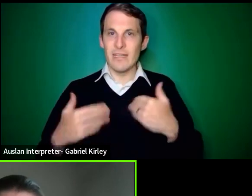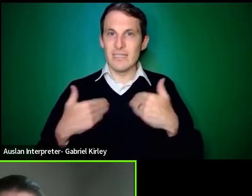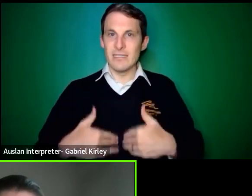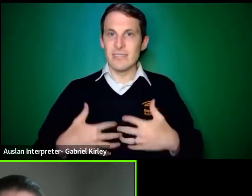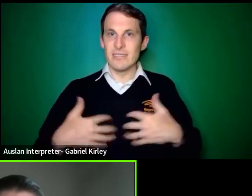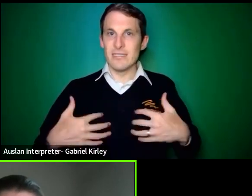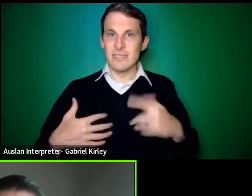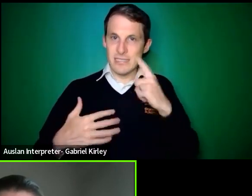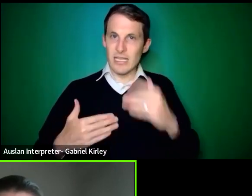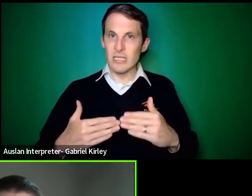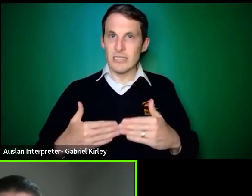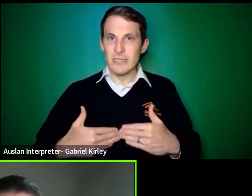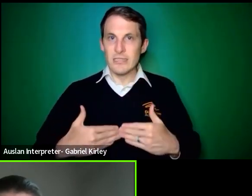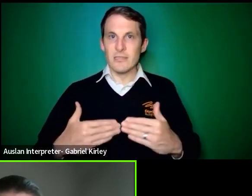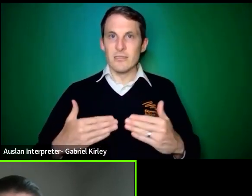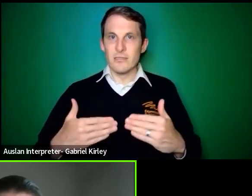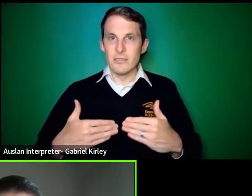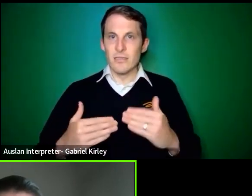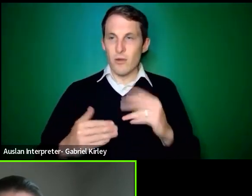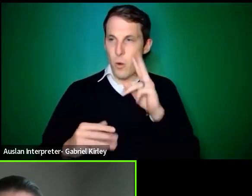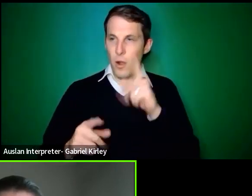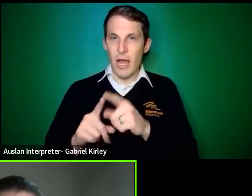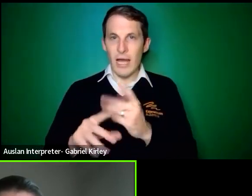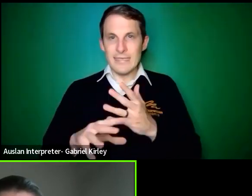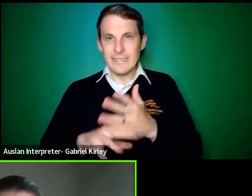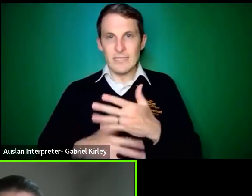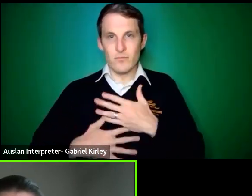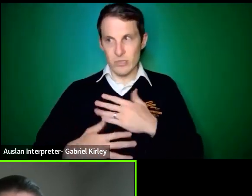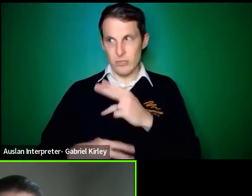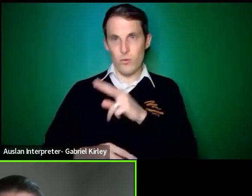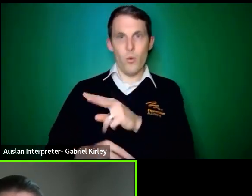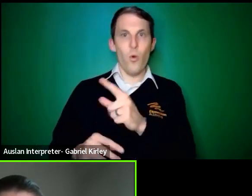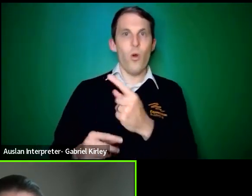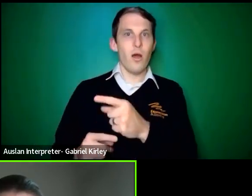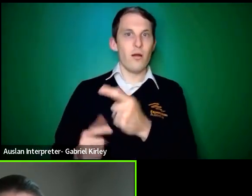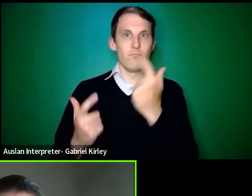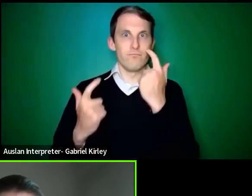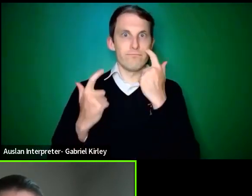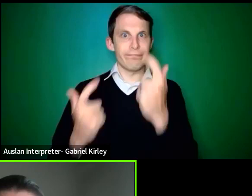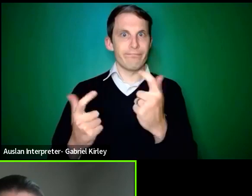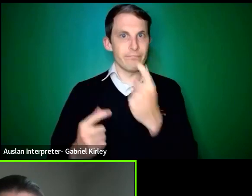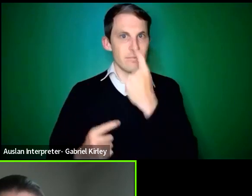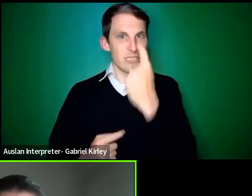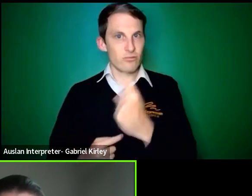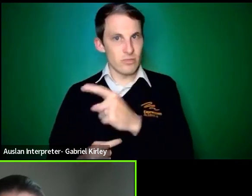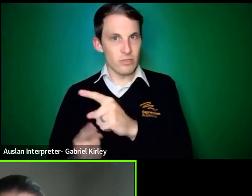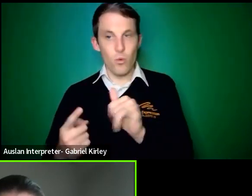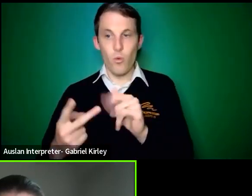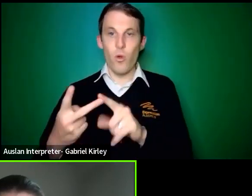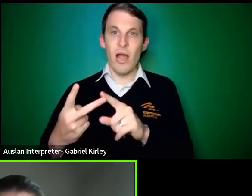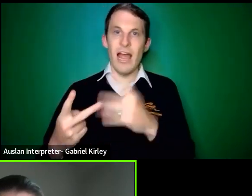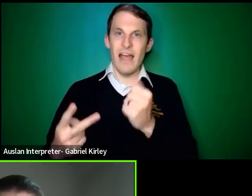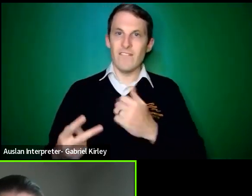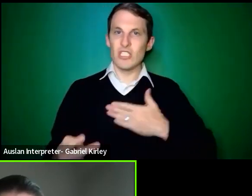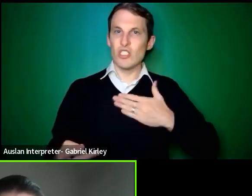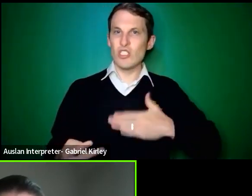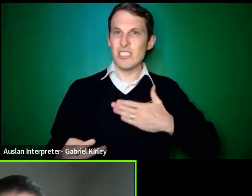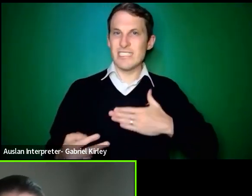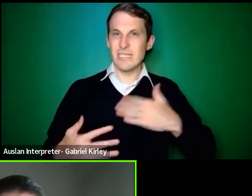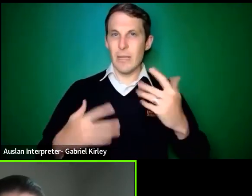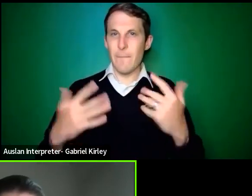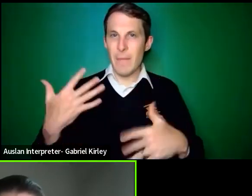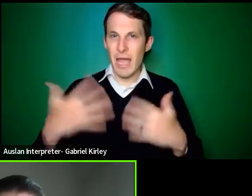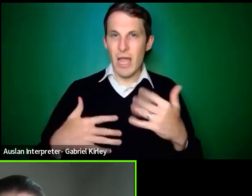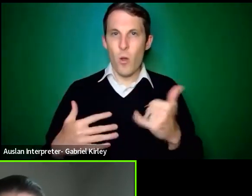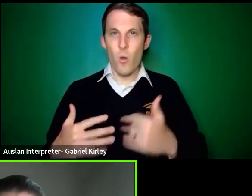are moving in and out with each breath. They might have chest pain. So any severe chest pain or severe abdominal pain that